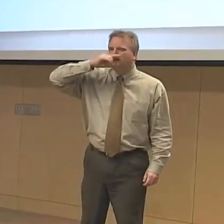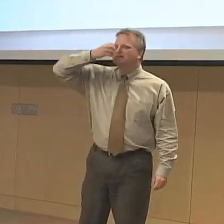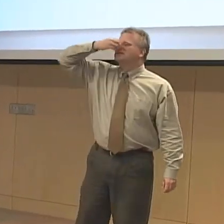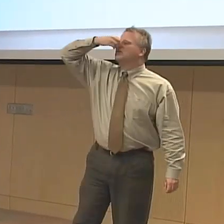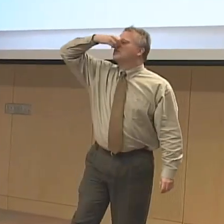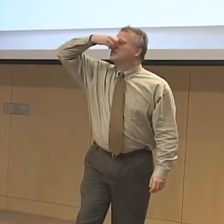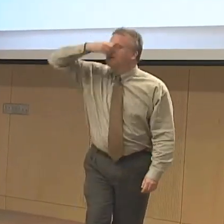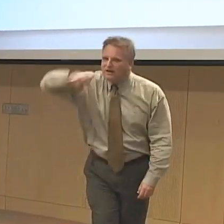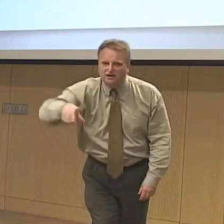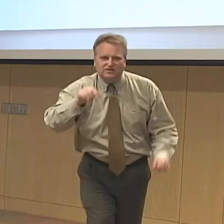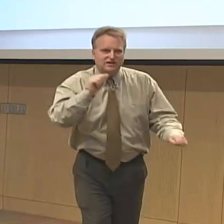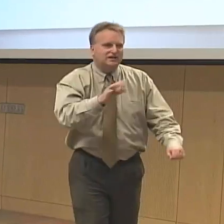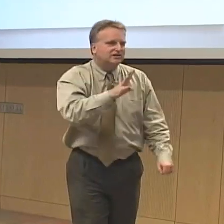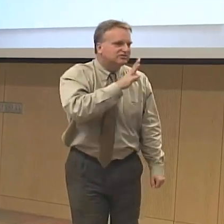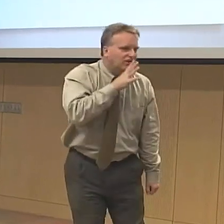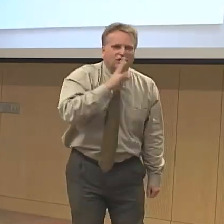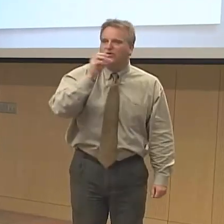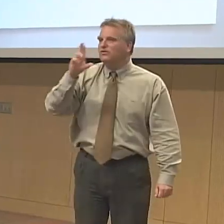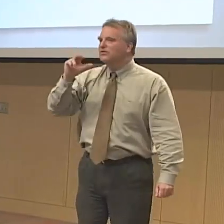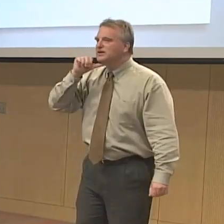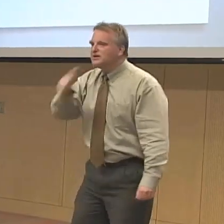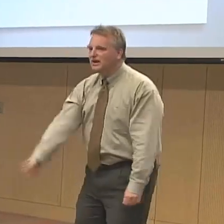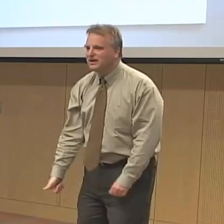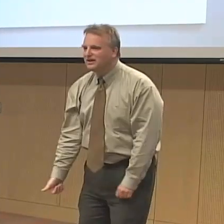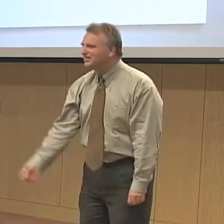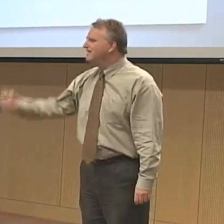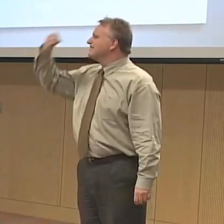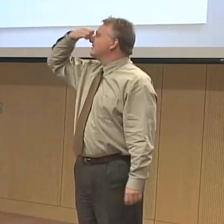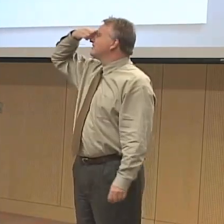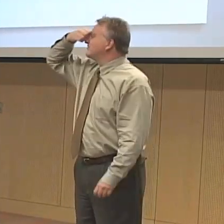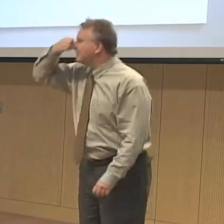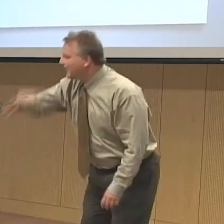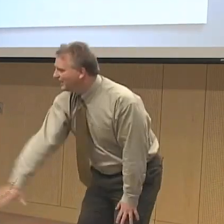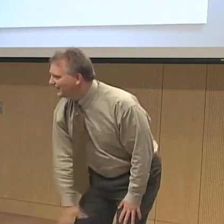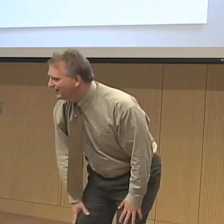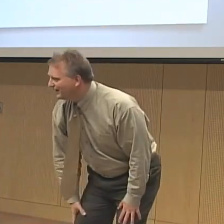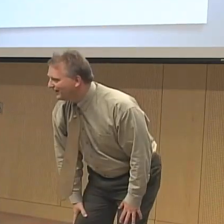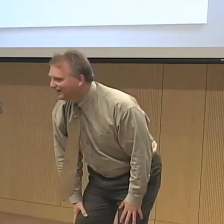kids didn't care whether you could speak or not. They didn't care about that.